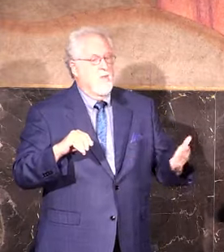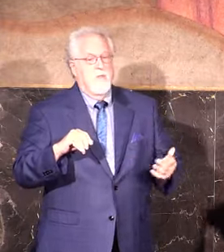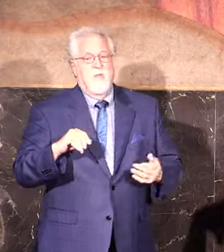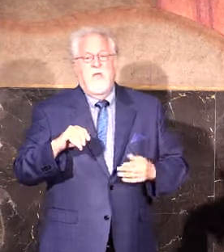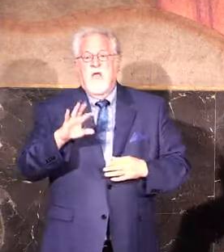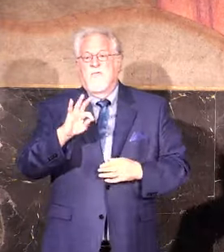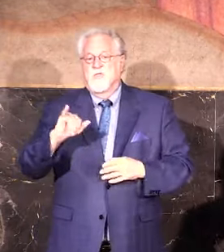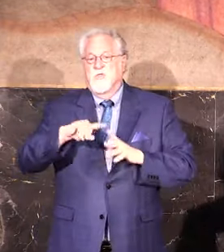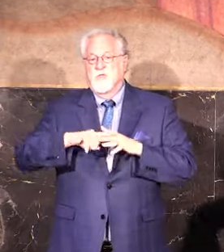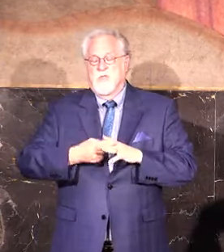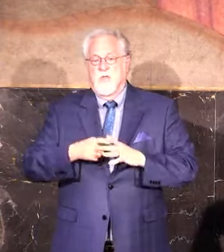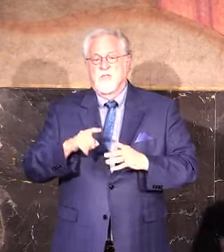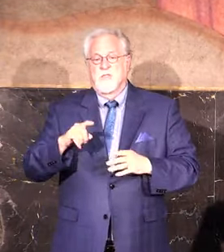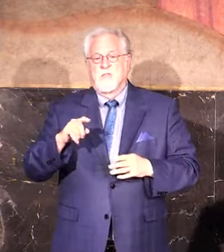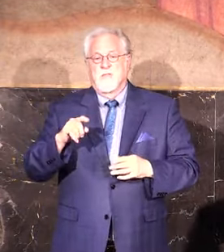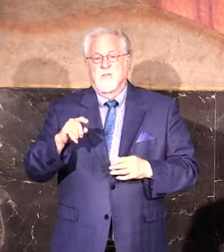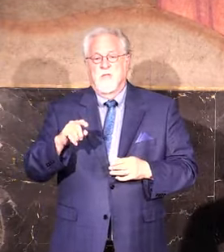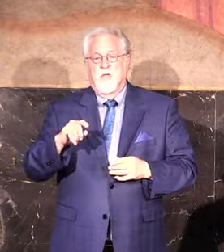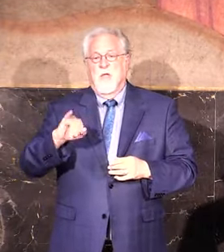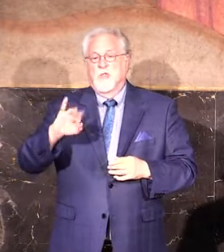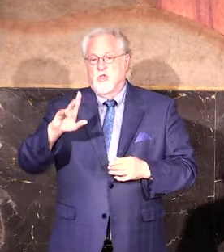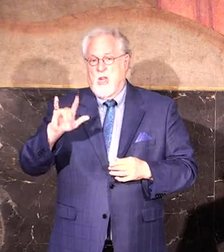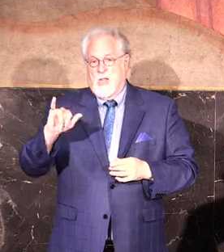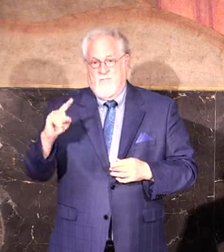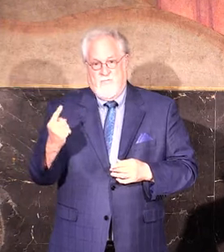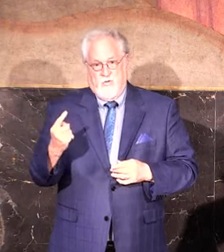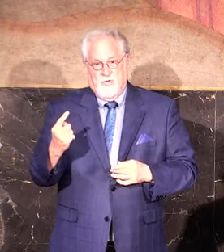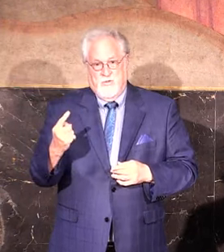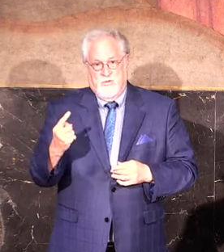The fiscal year starts on July 1st,